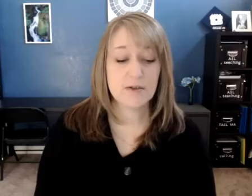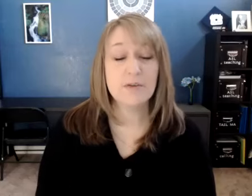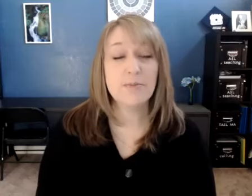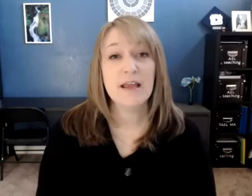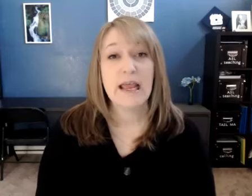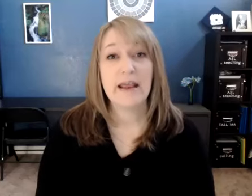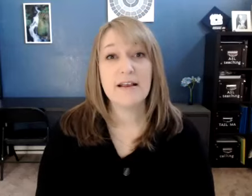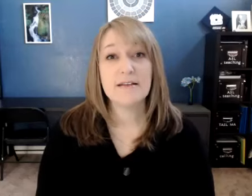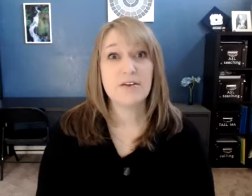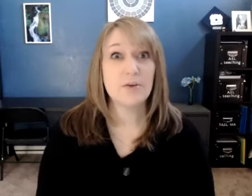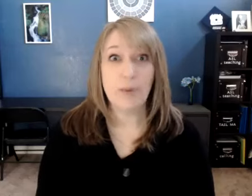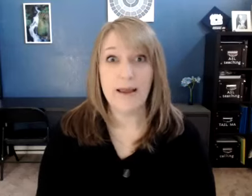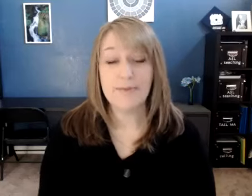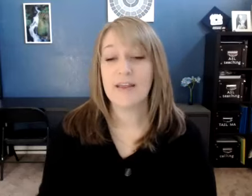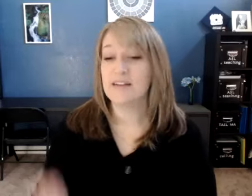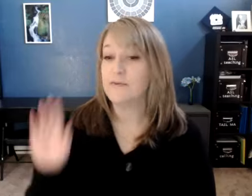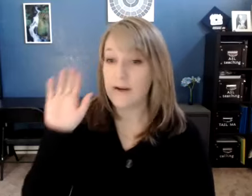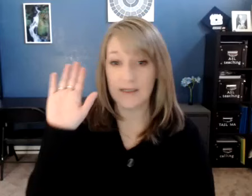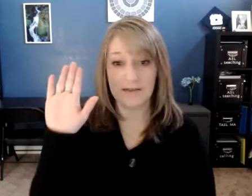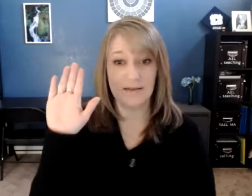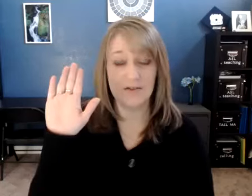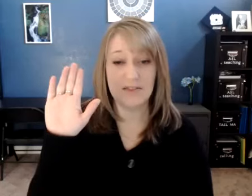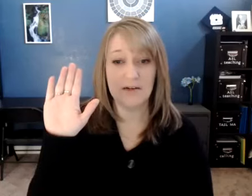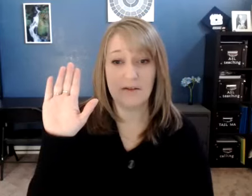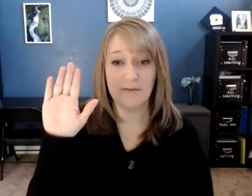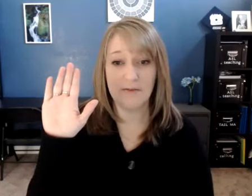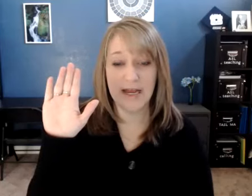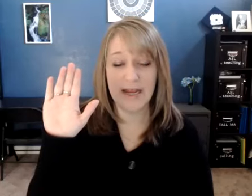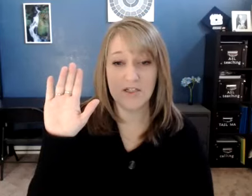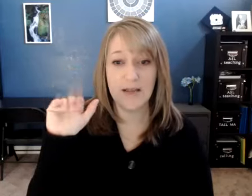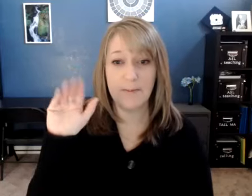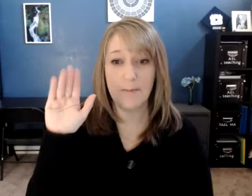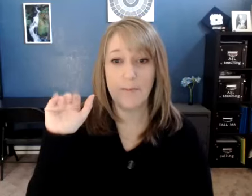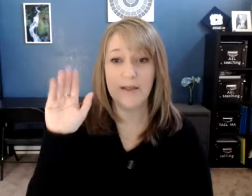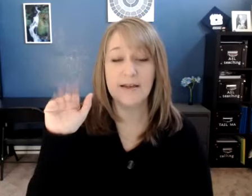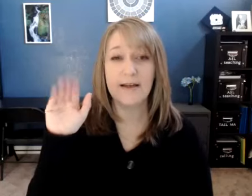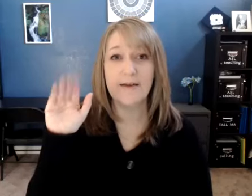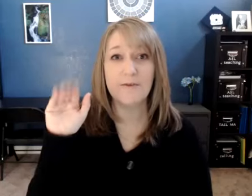group is goodbye. It's very easy. You just start with a flat hand shape, bend it in half a few